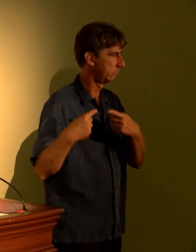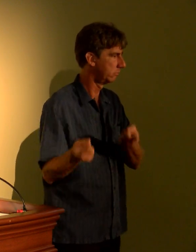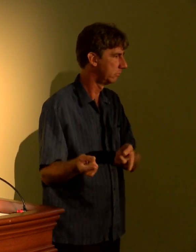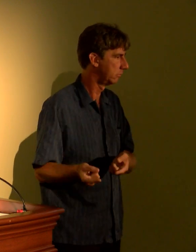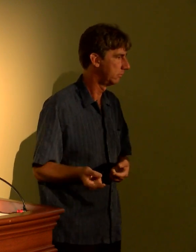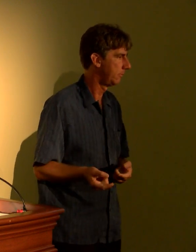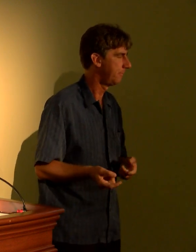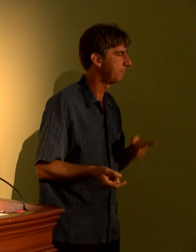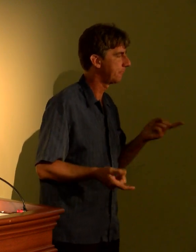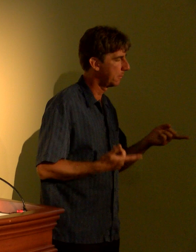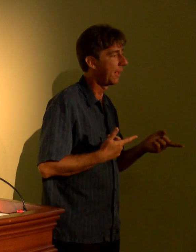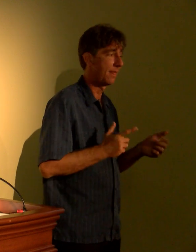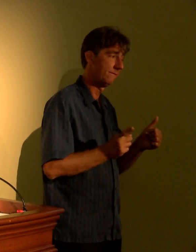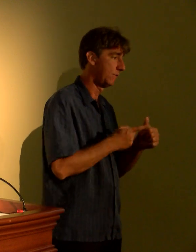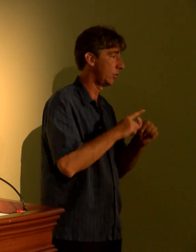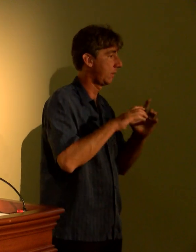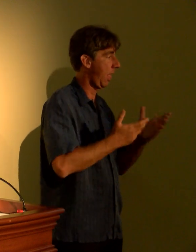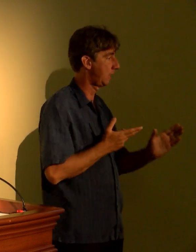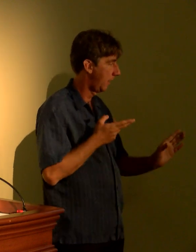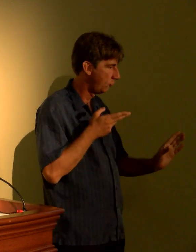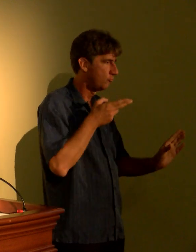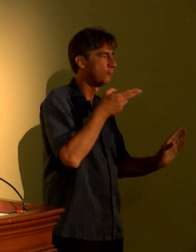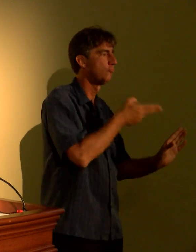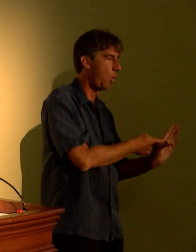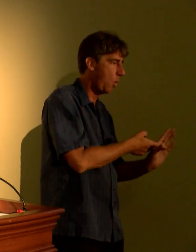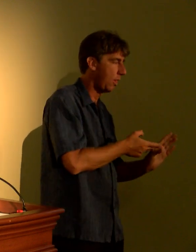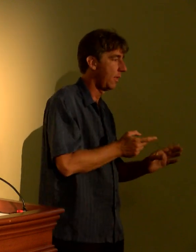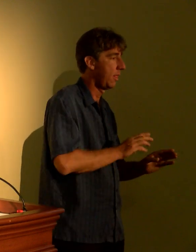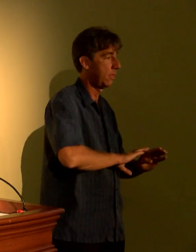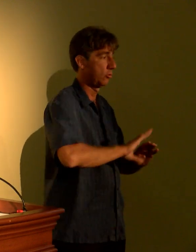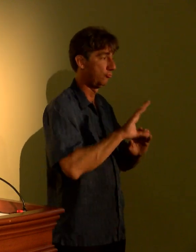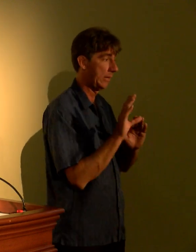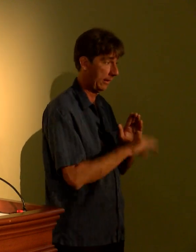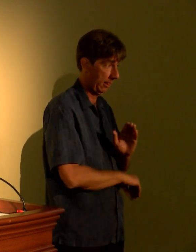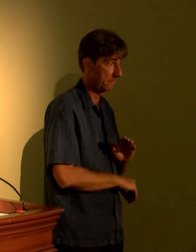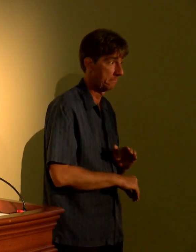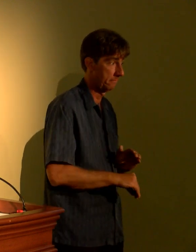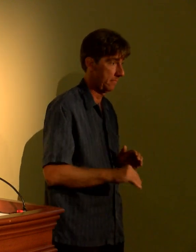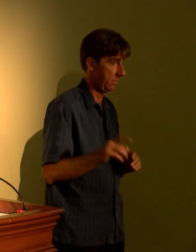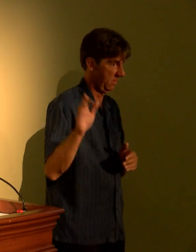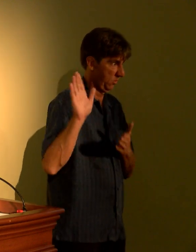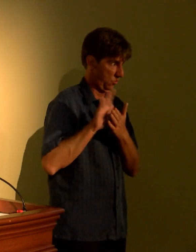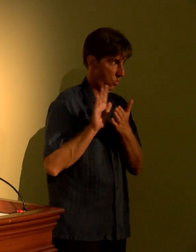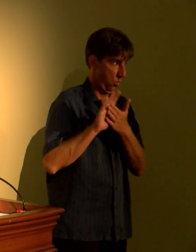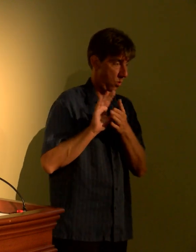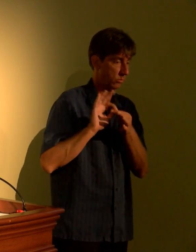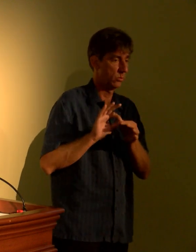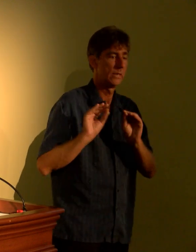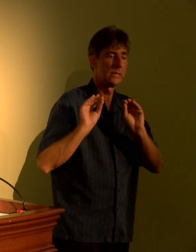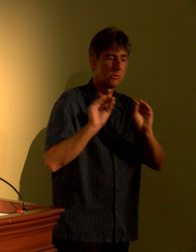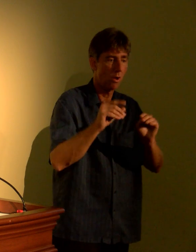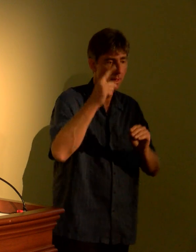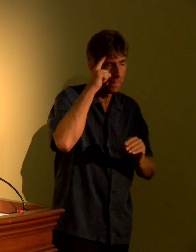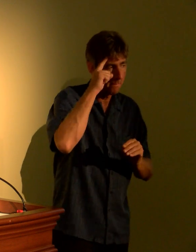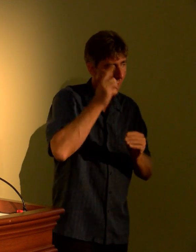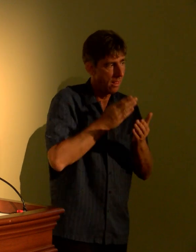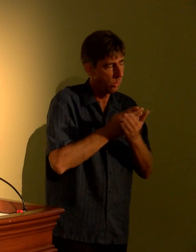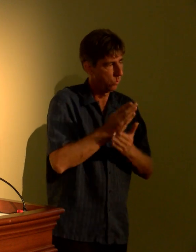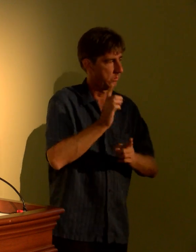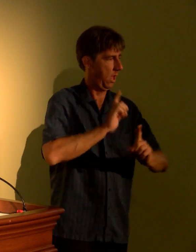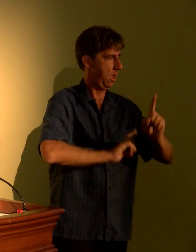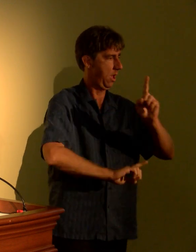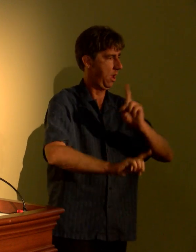in that very first class, and the curriculum, as stated by the school, was to instruct the mind by means of